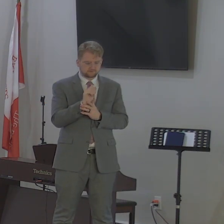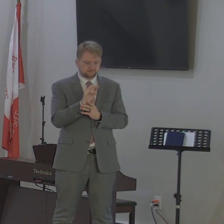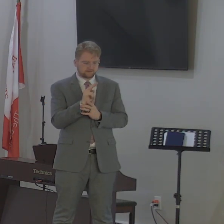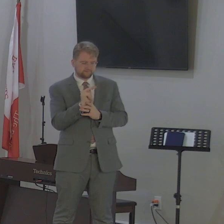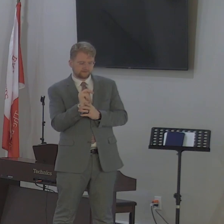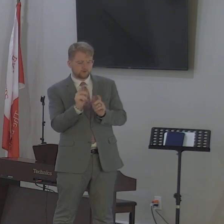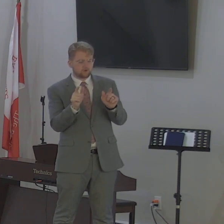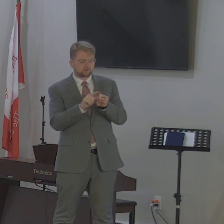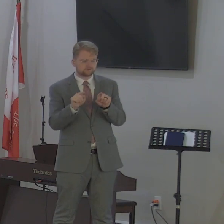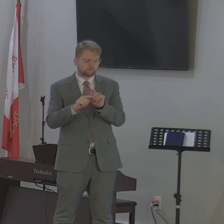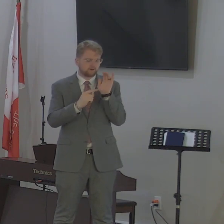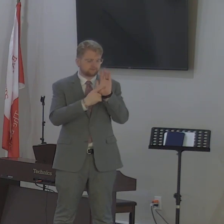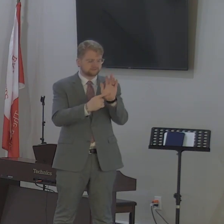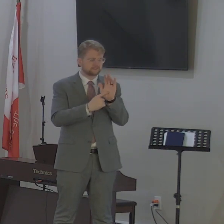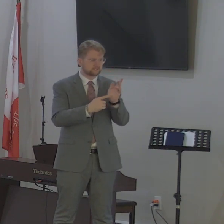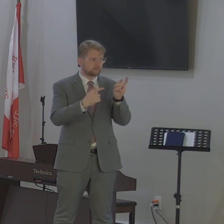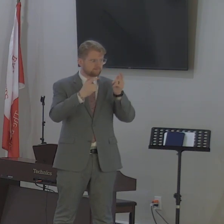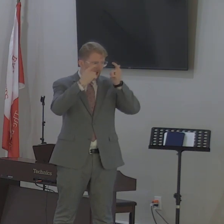meekness.